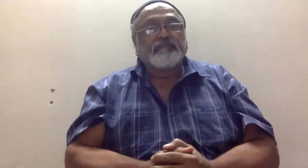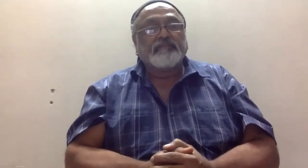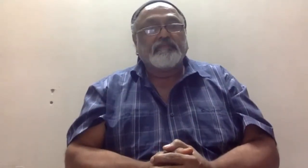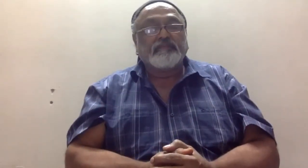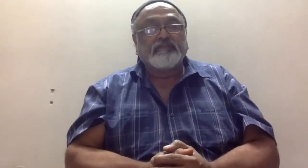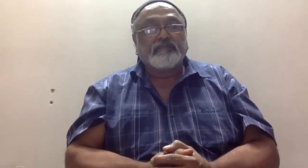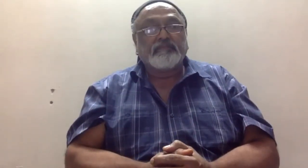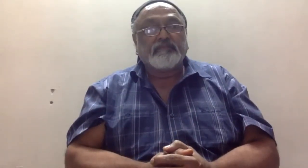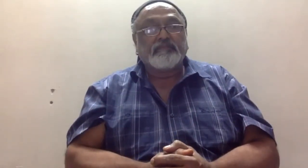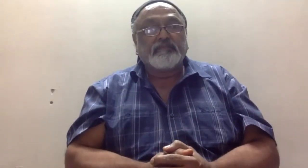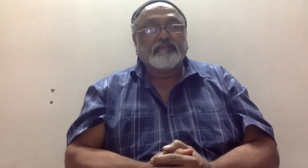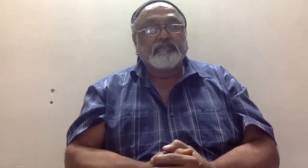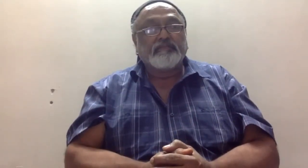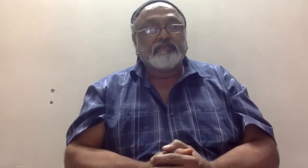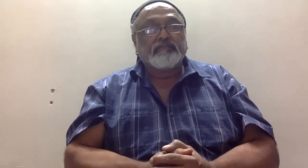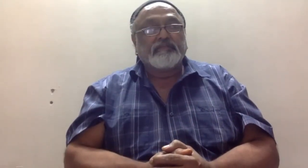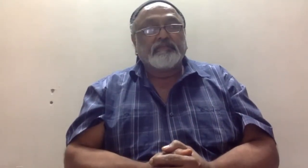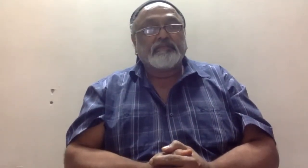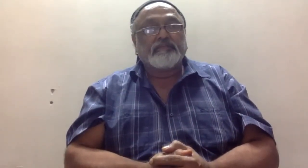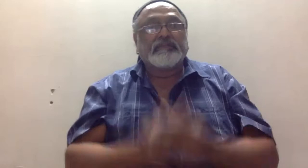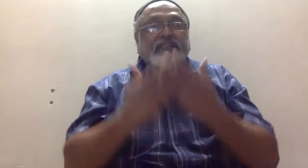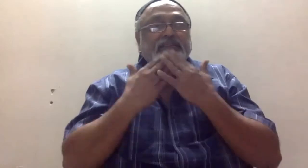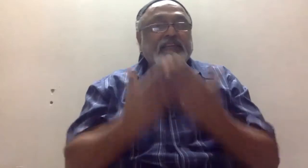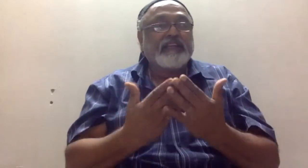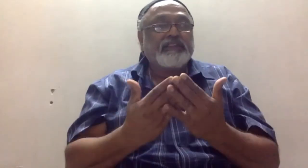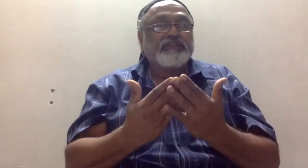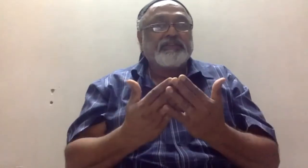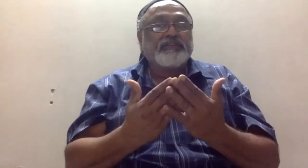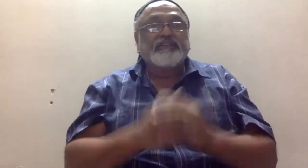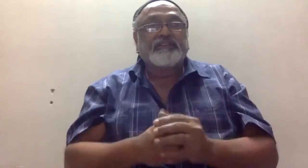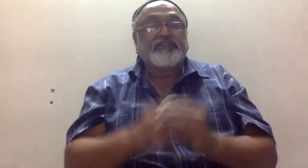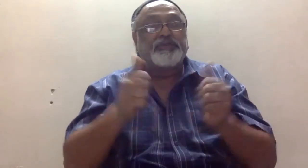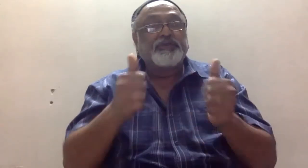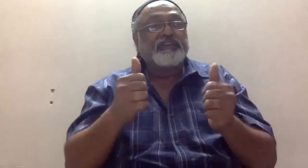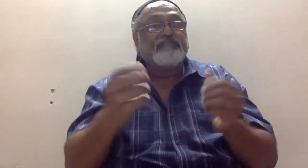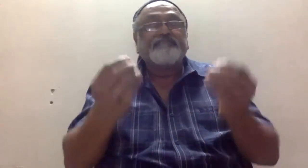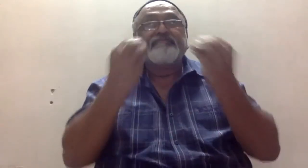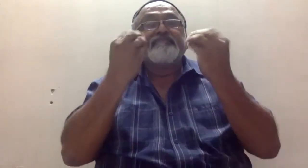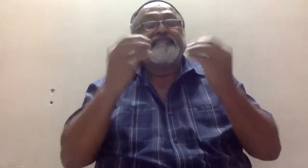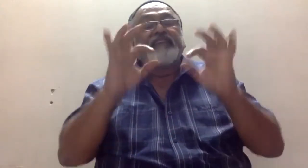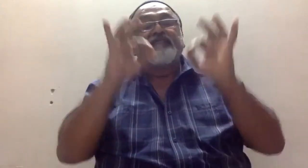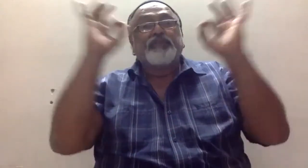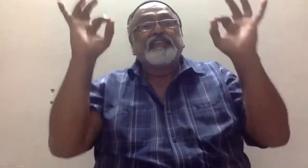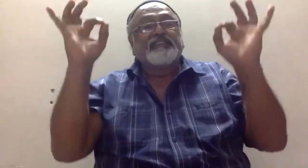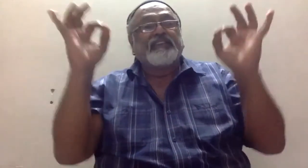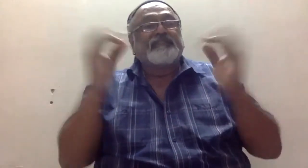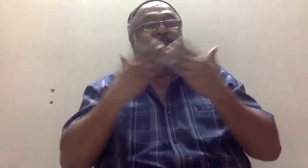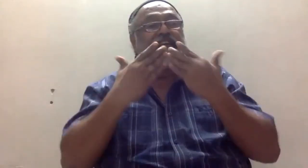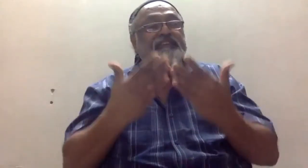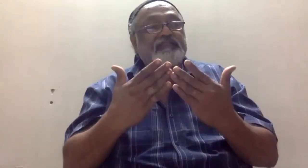Sigi. Thank you so much, sir, for giving us so much insights. And I